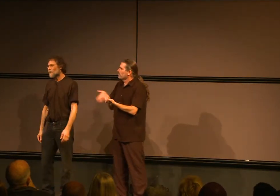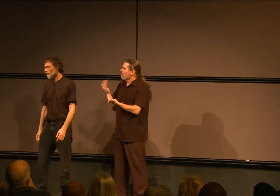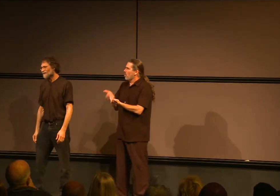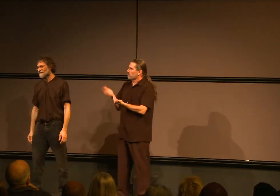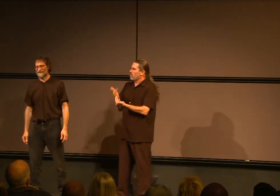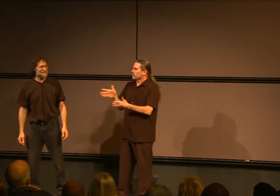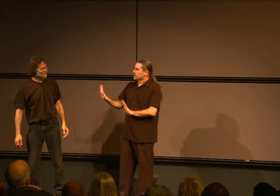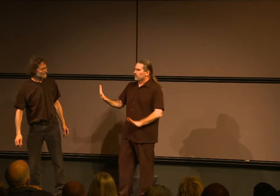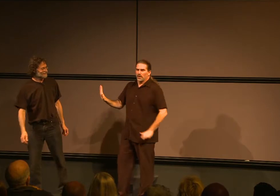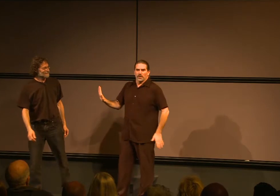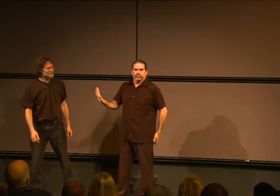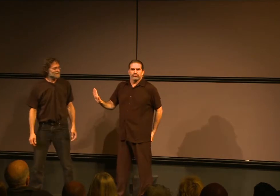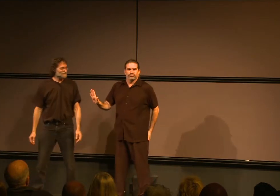Almost.